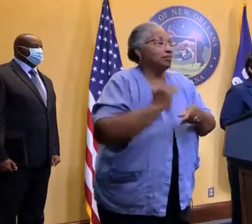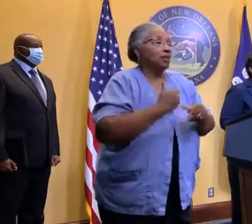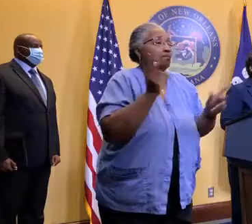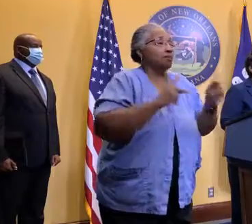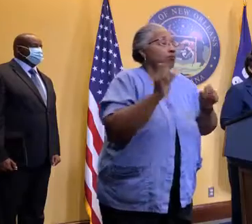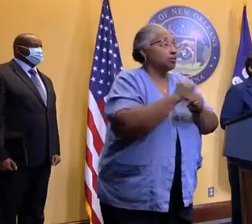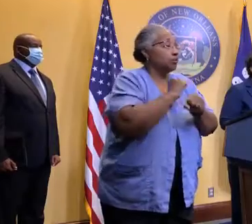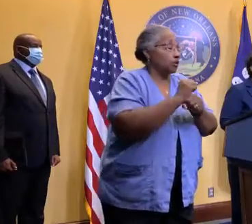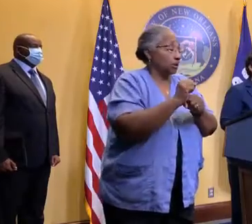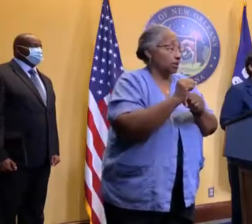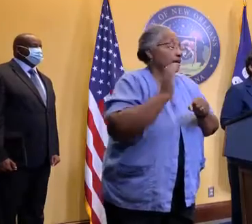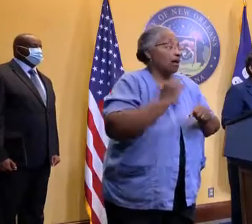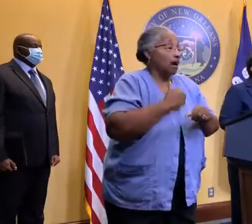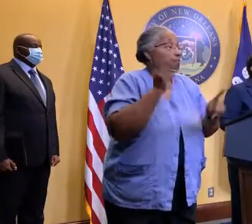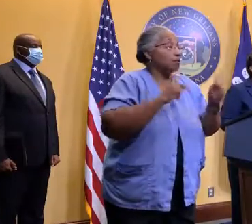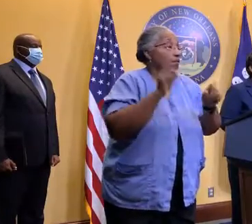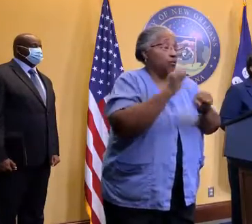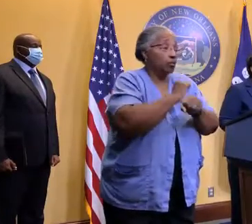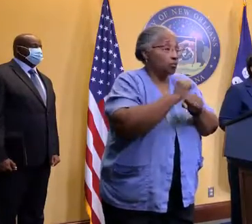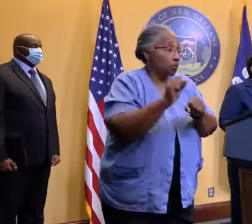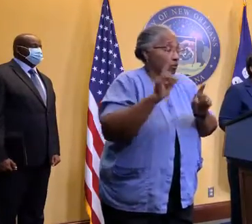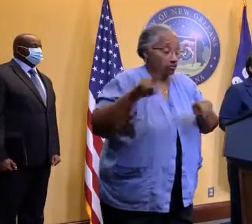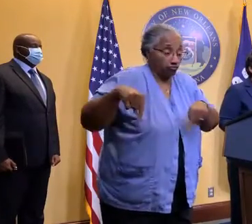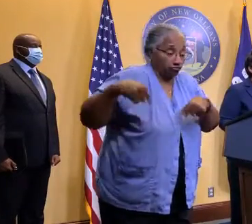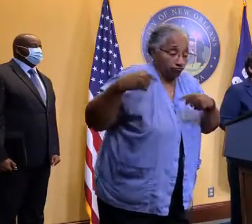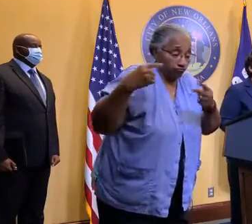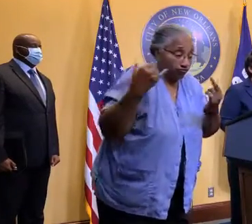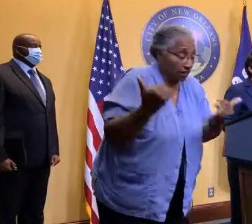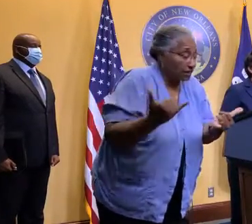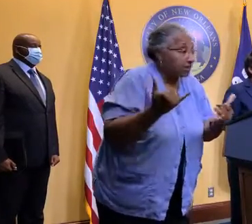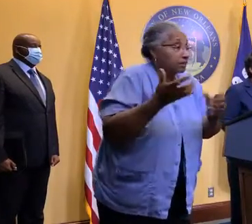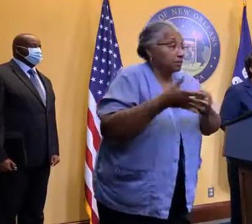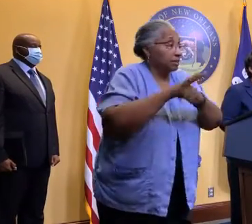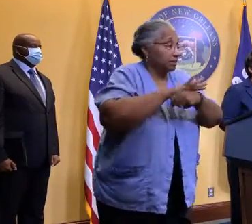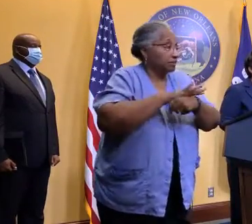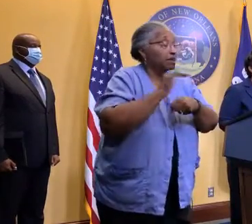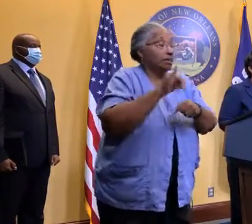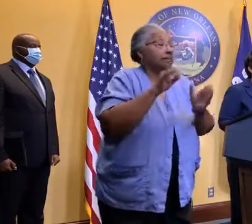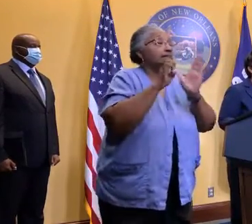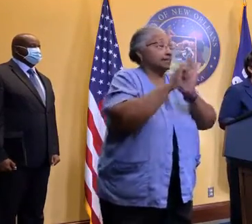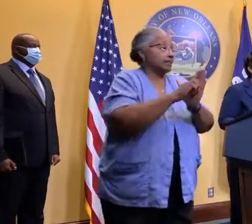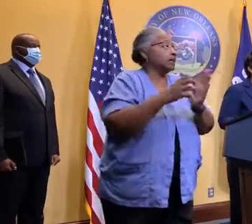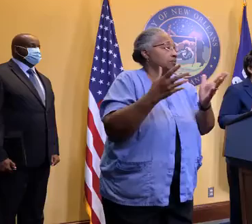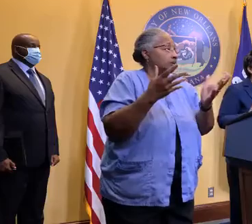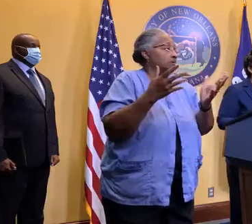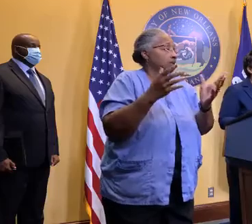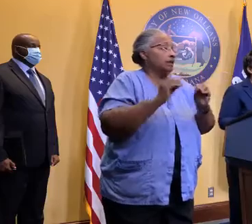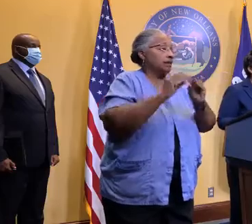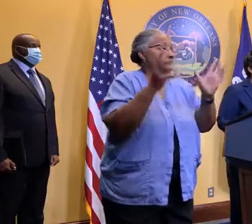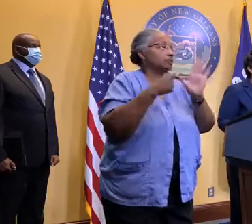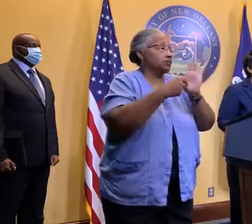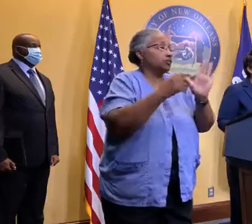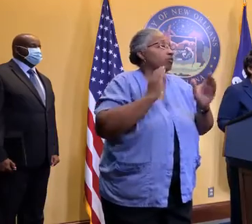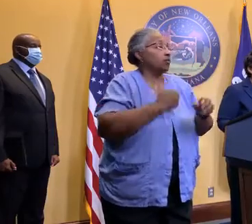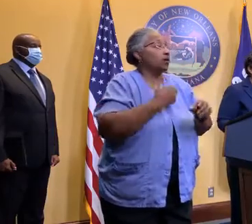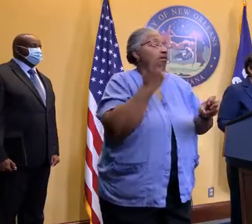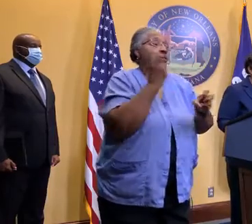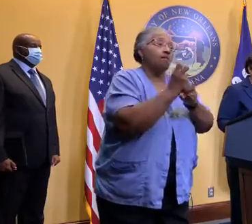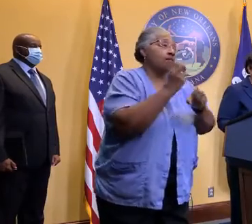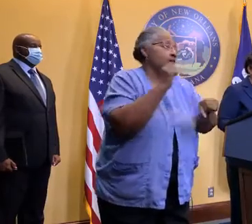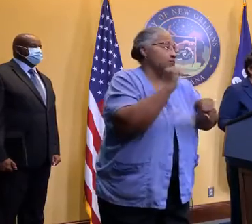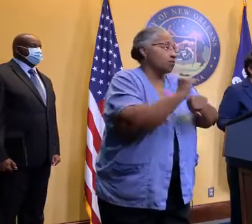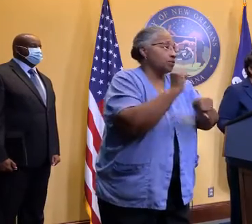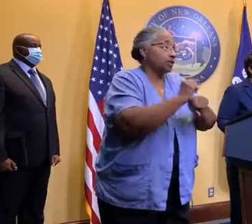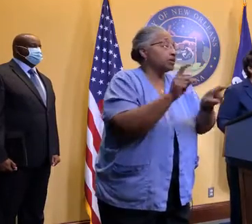And the fact that our folks have been working throughout this pandemic, that is an example and a testament to our hard work, and not